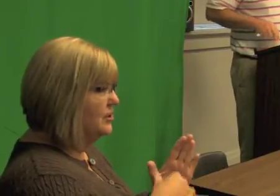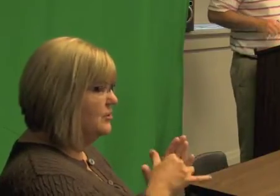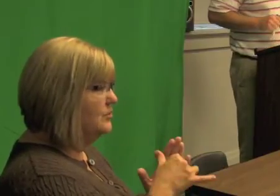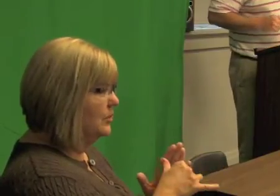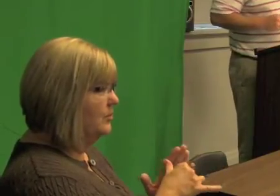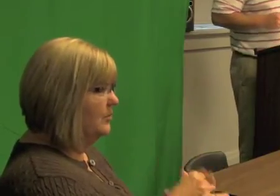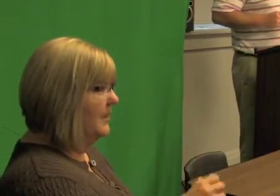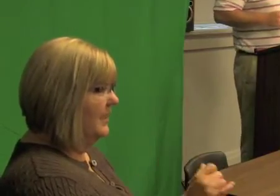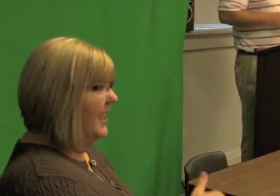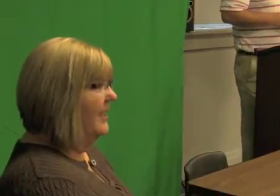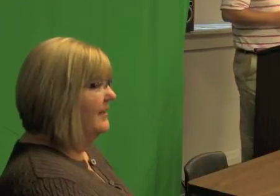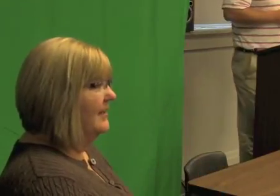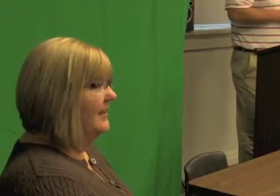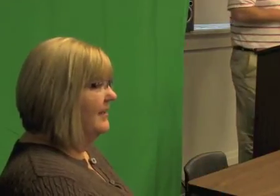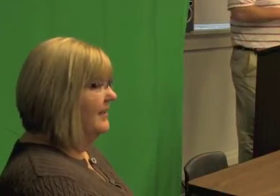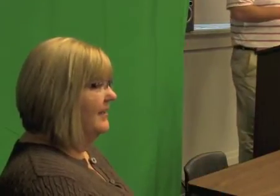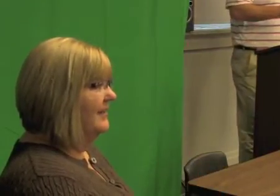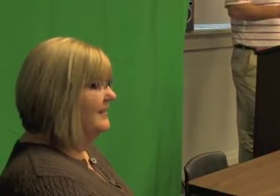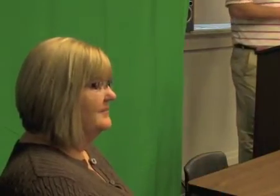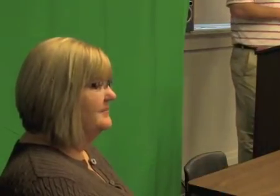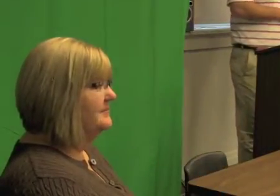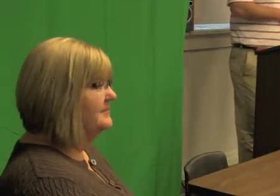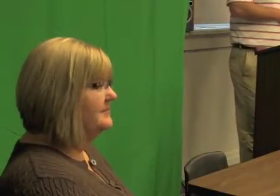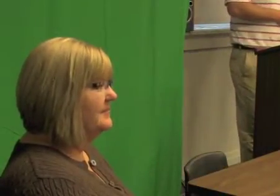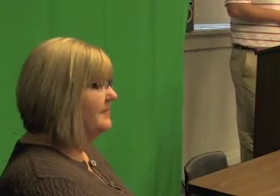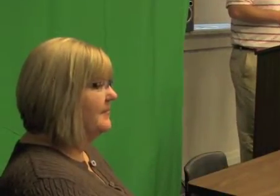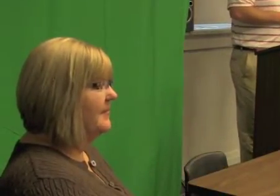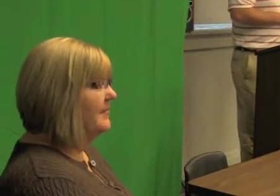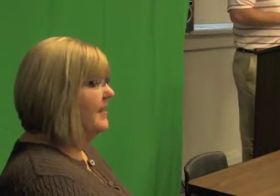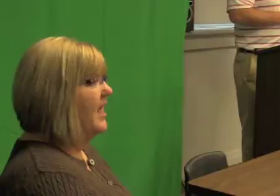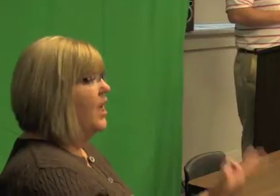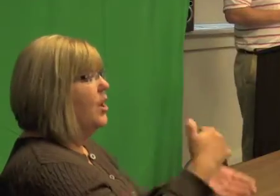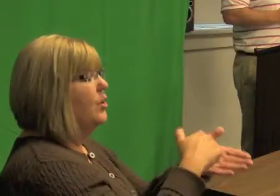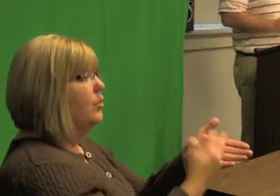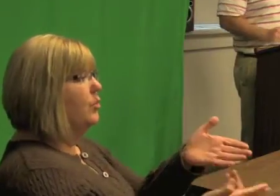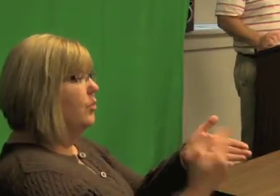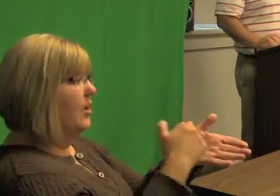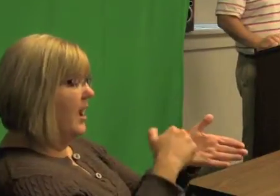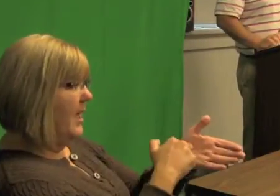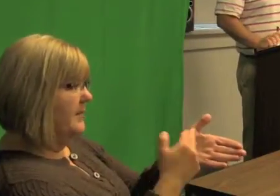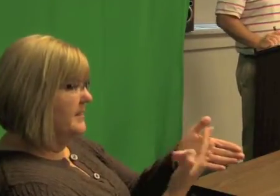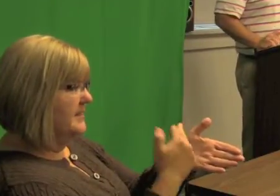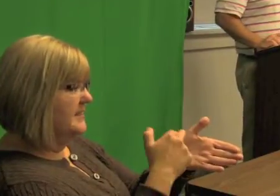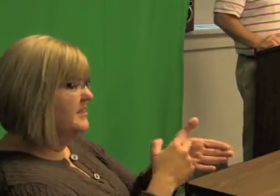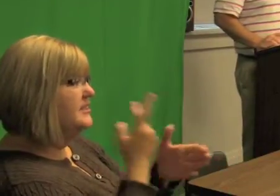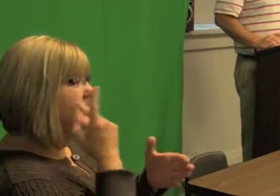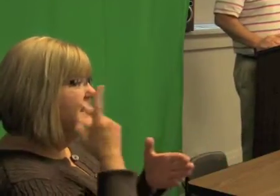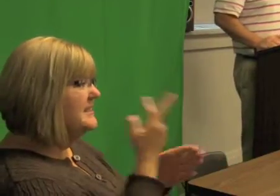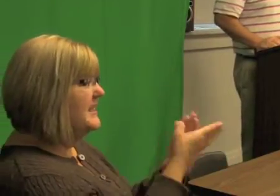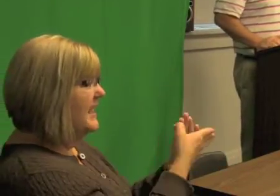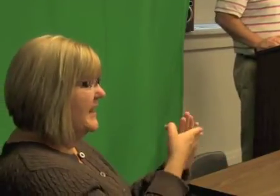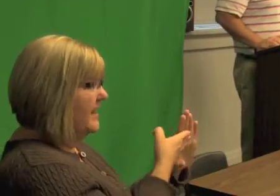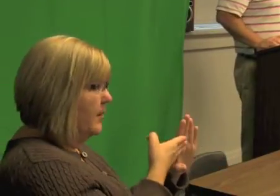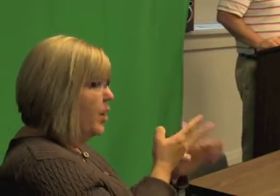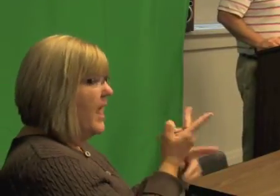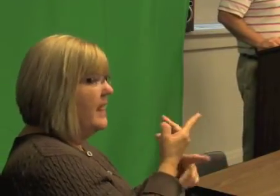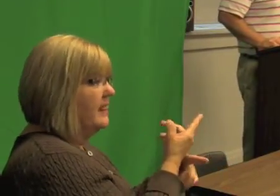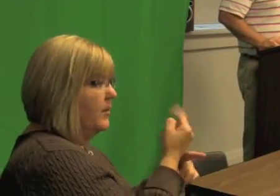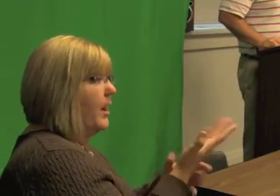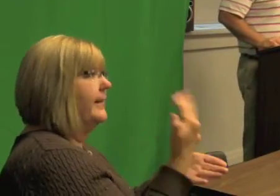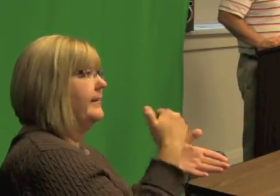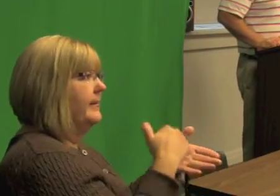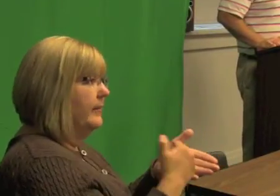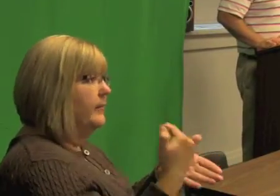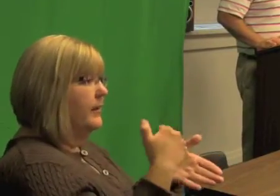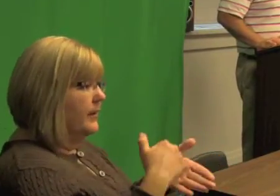2, 3. And then repetition is the final one. Repetition is just seeing their brand over and over and over.